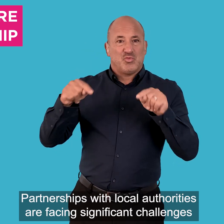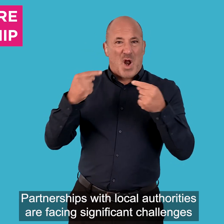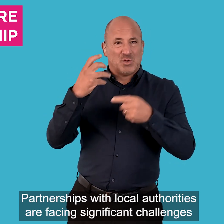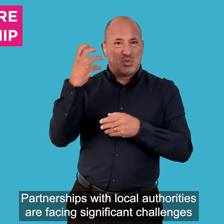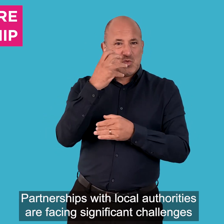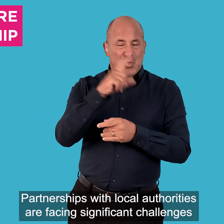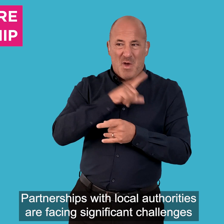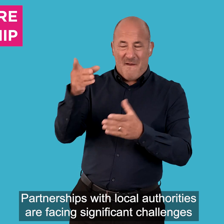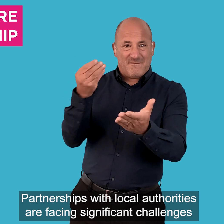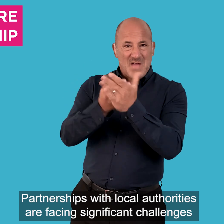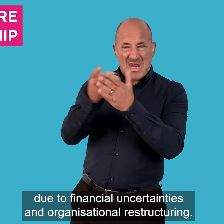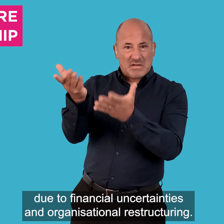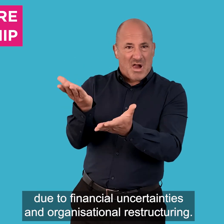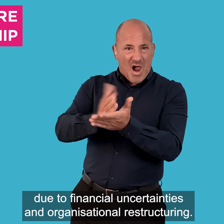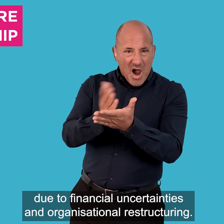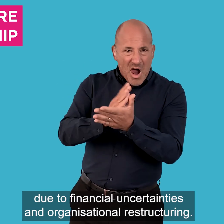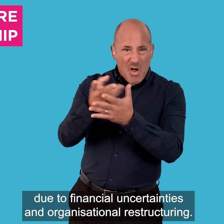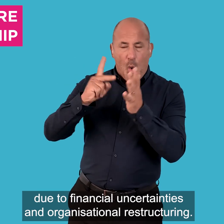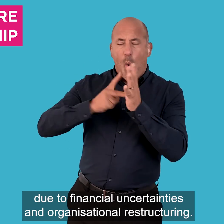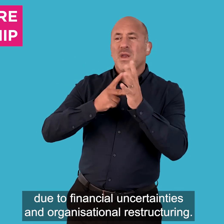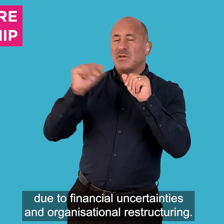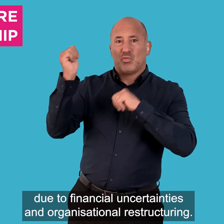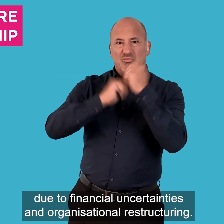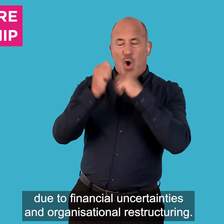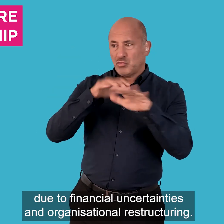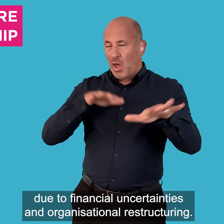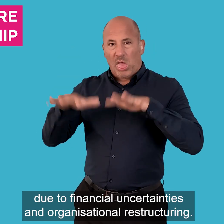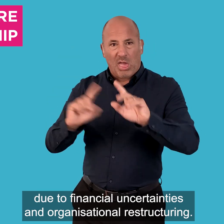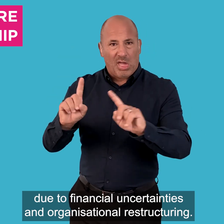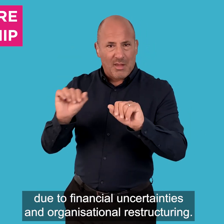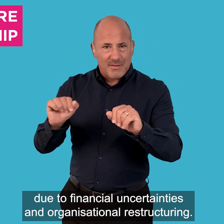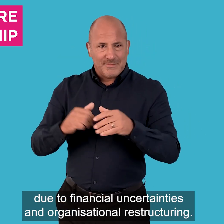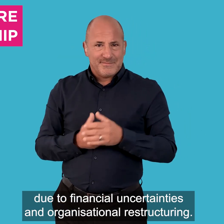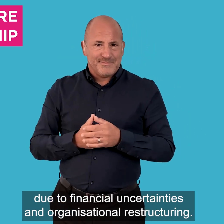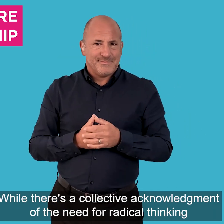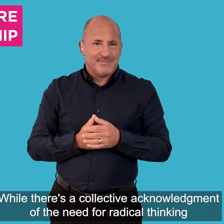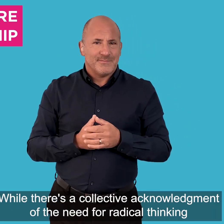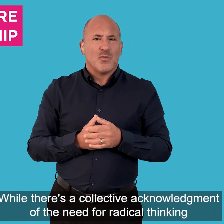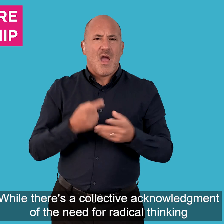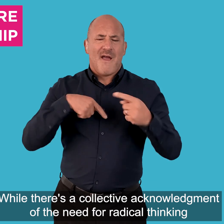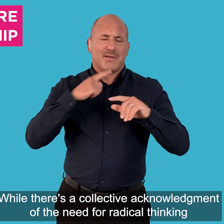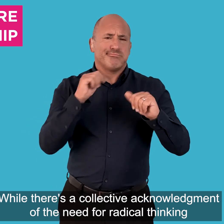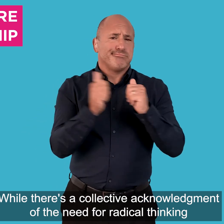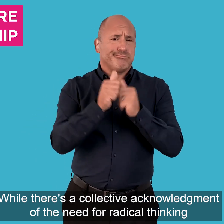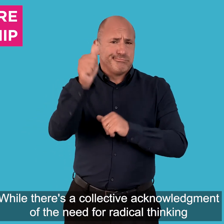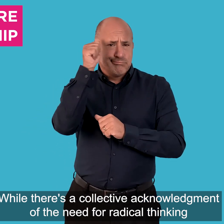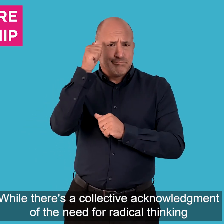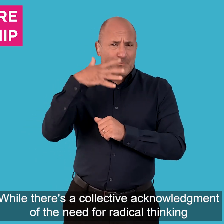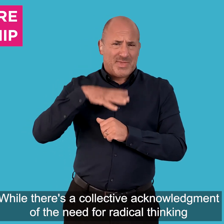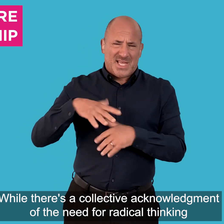local authorities are facing significant challenges due to financial uncertainties and organisational restructuring. While there's